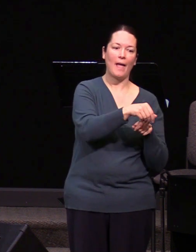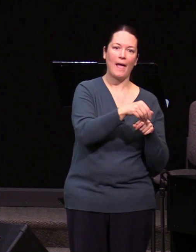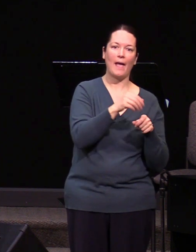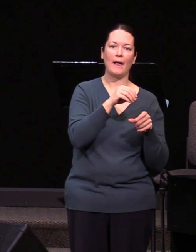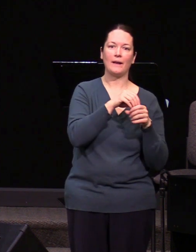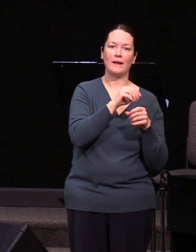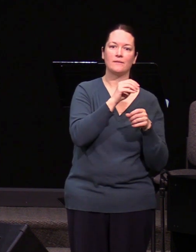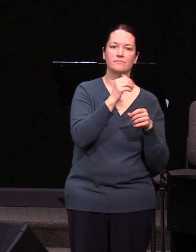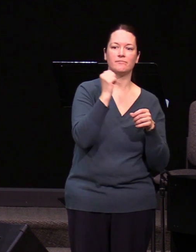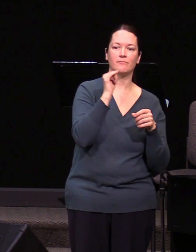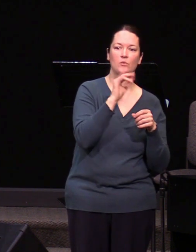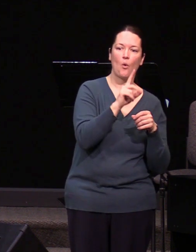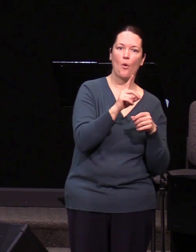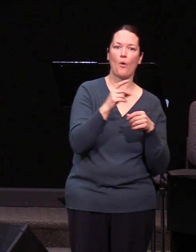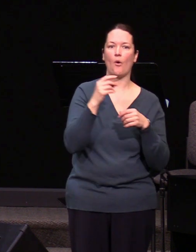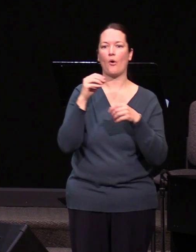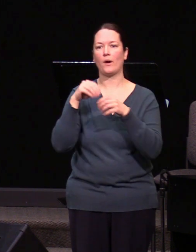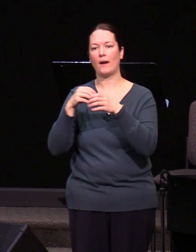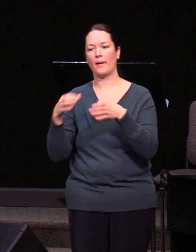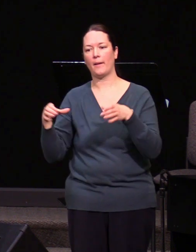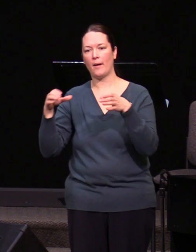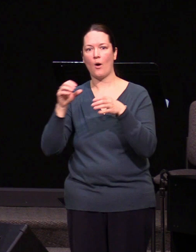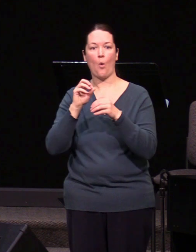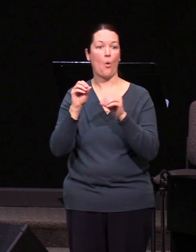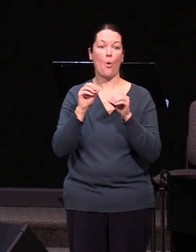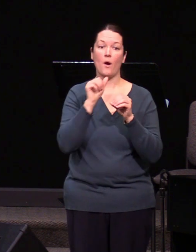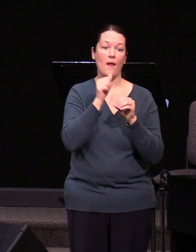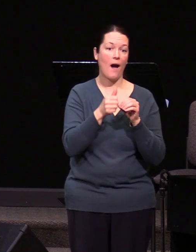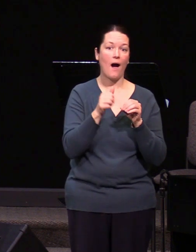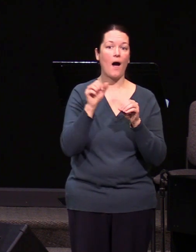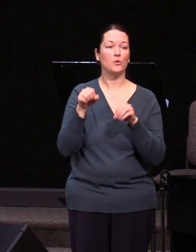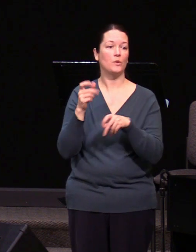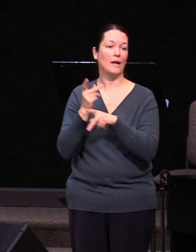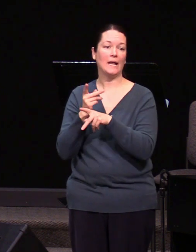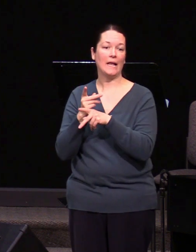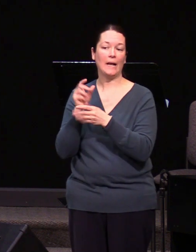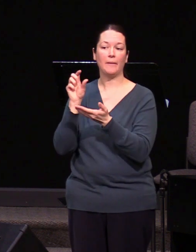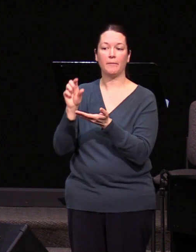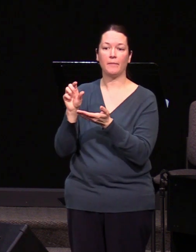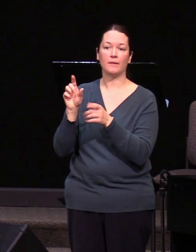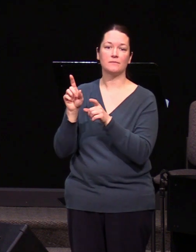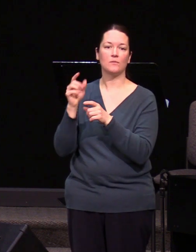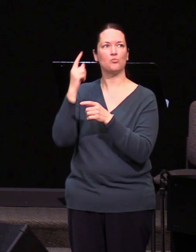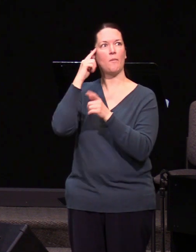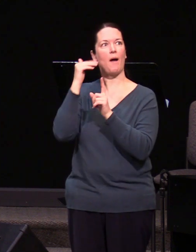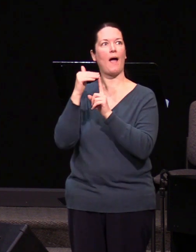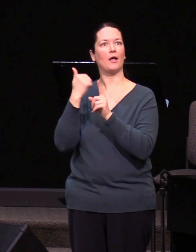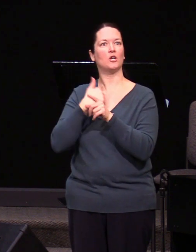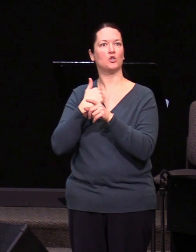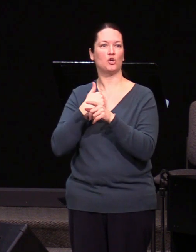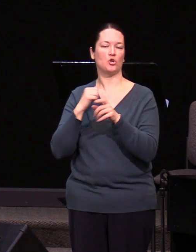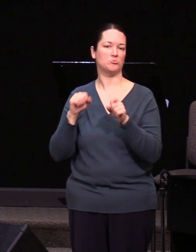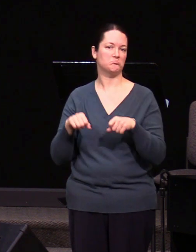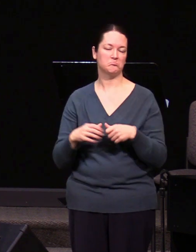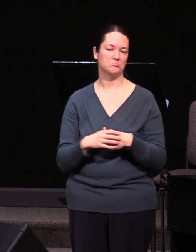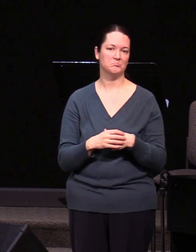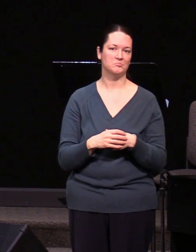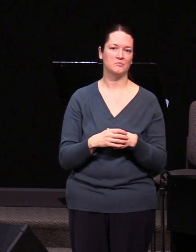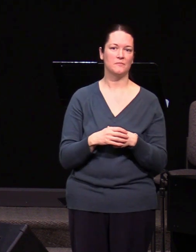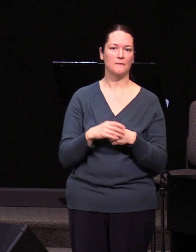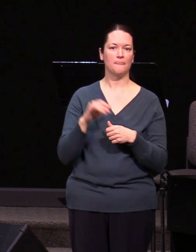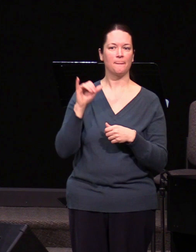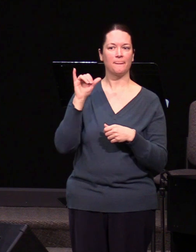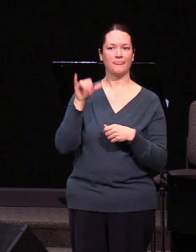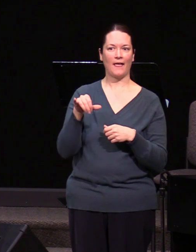pot if you want. Or you can not plant them at all and just kind of keep them as seeds as a reminder